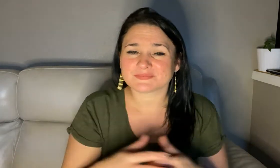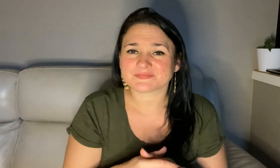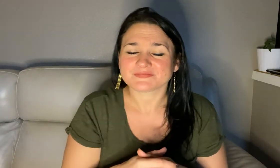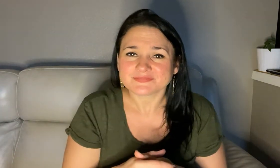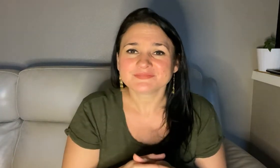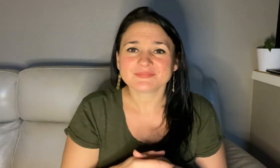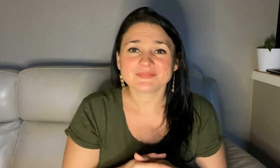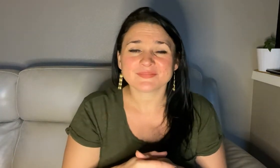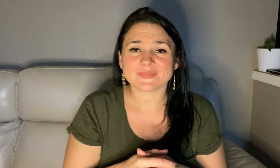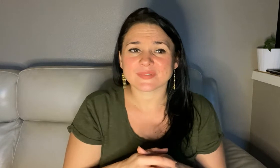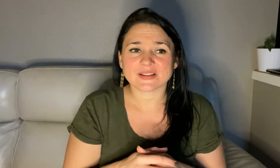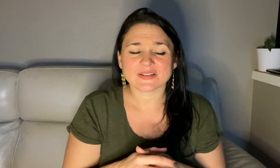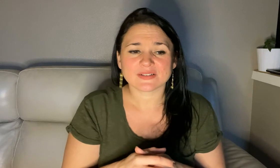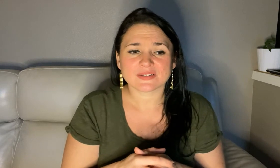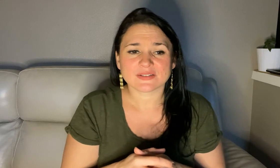learn. And